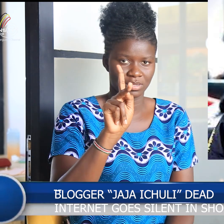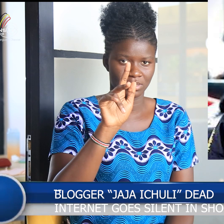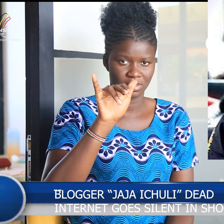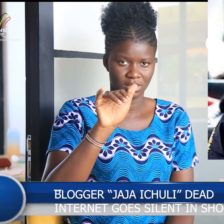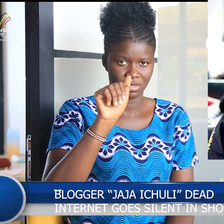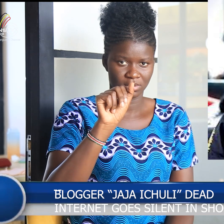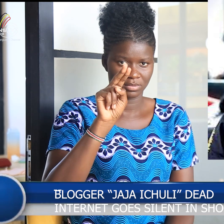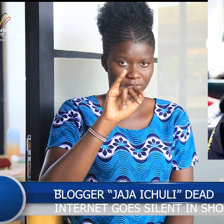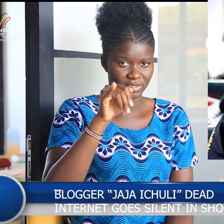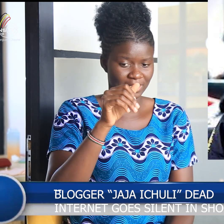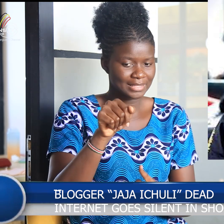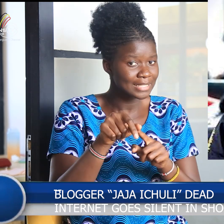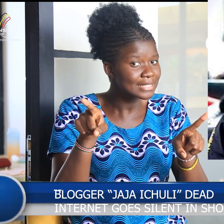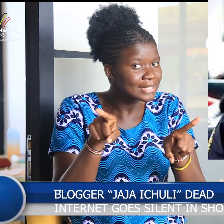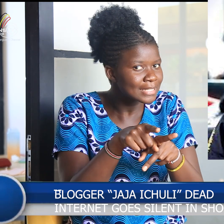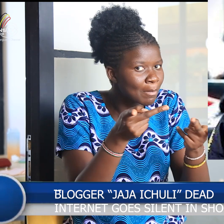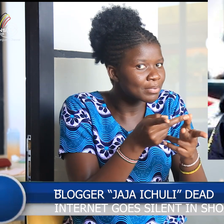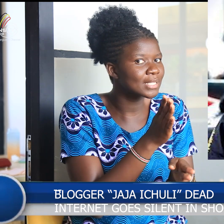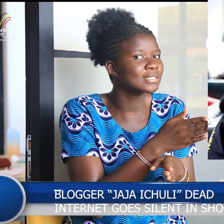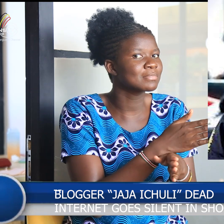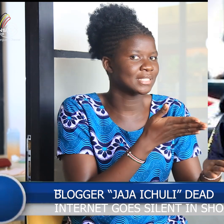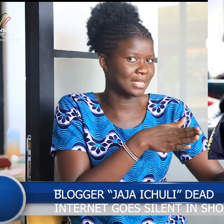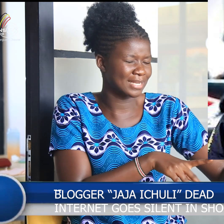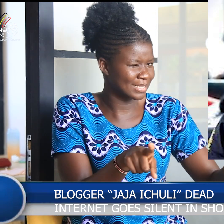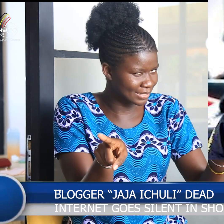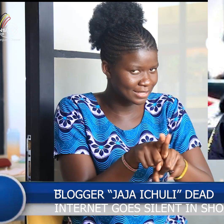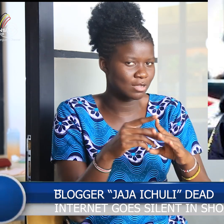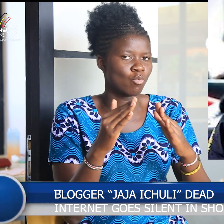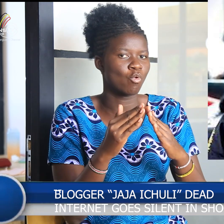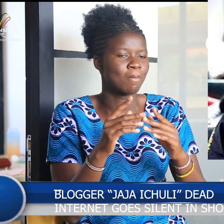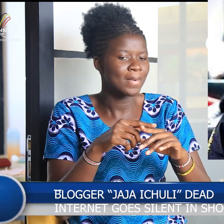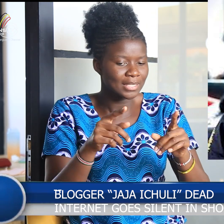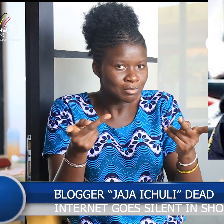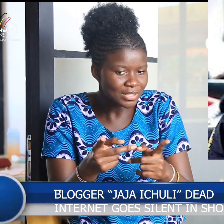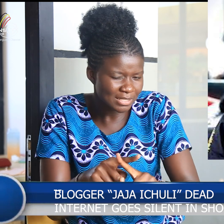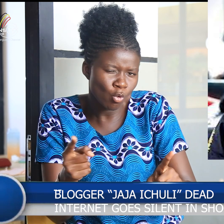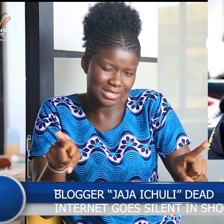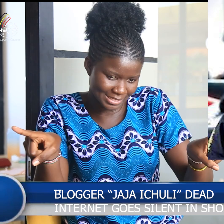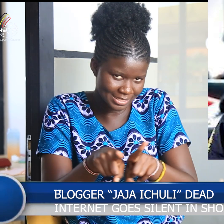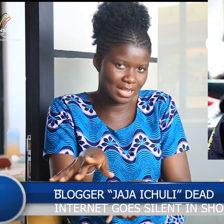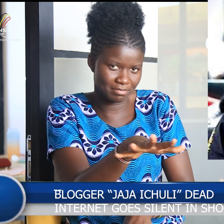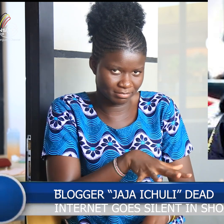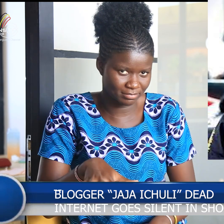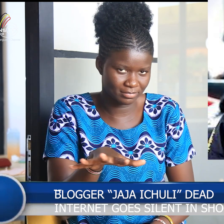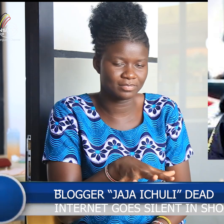did not come. So he decided to leave the place and go home. When he was